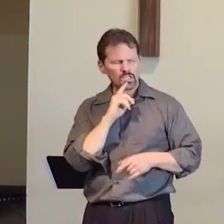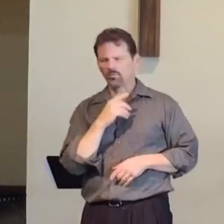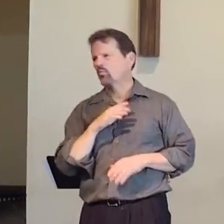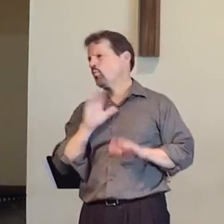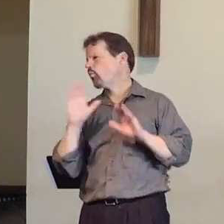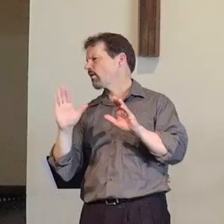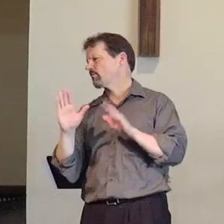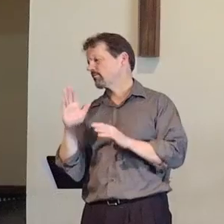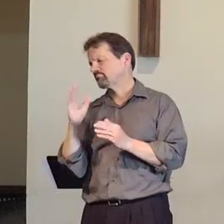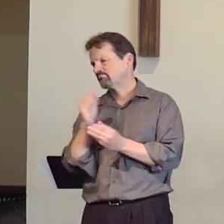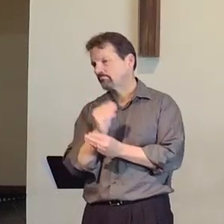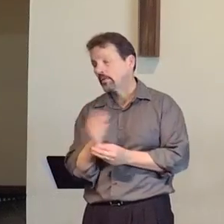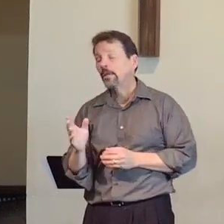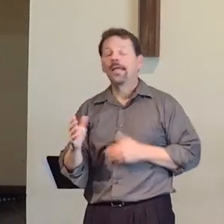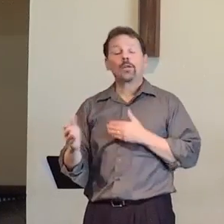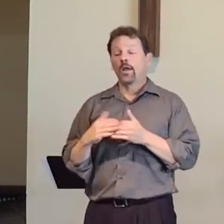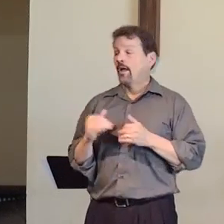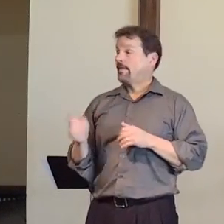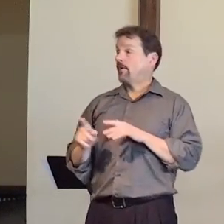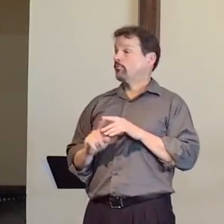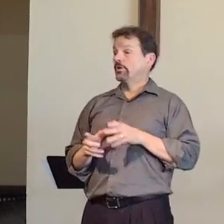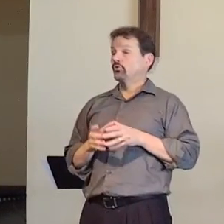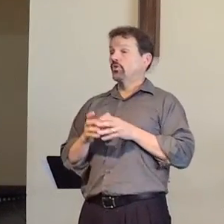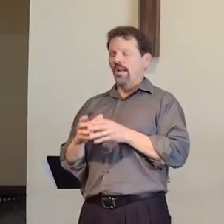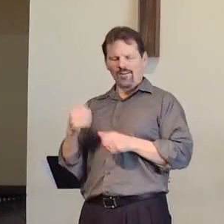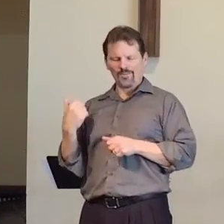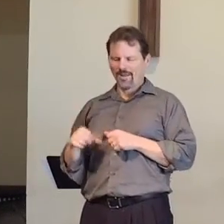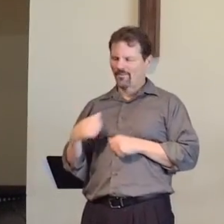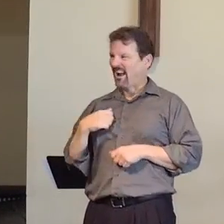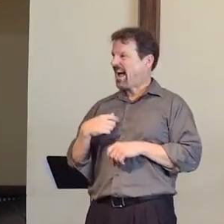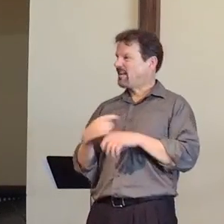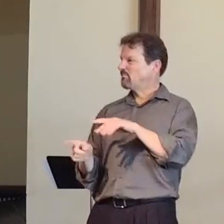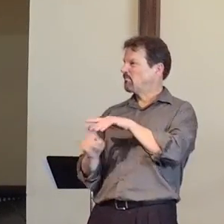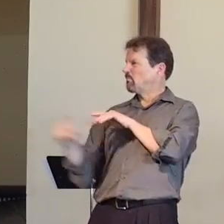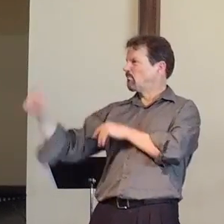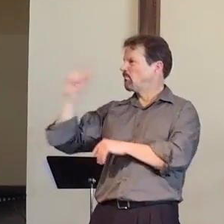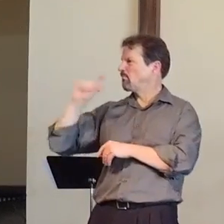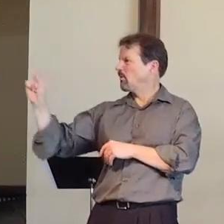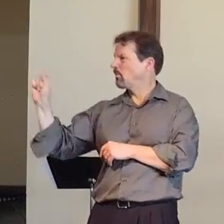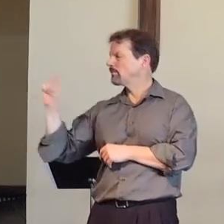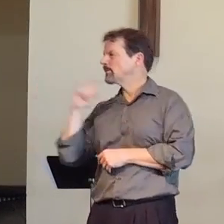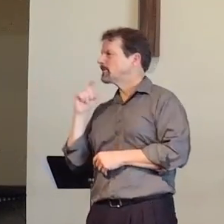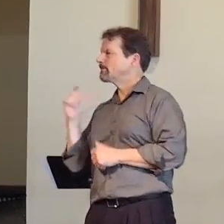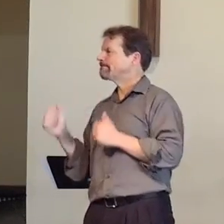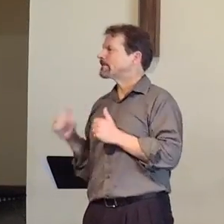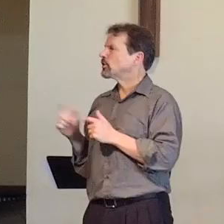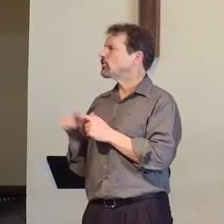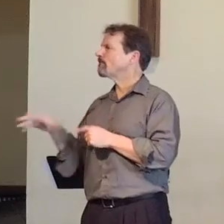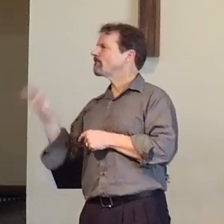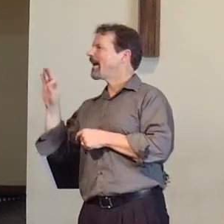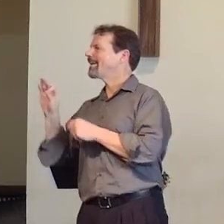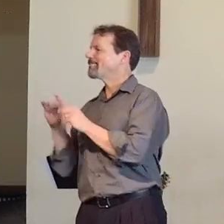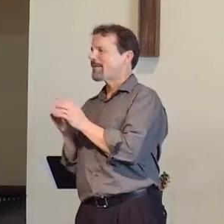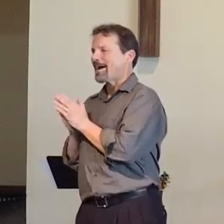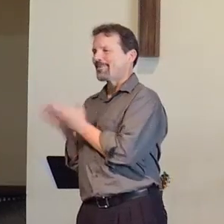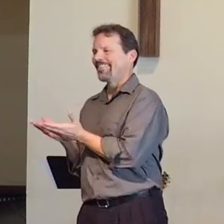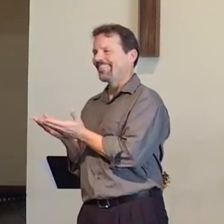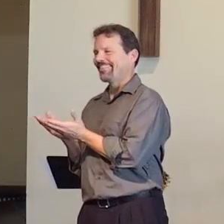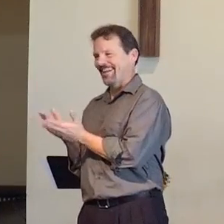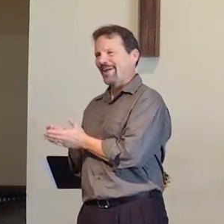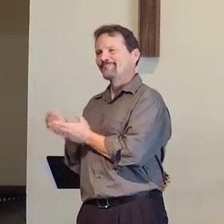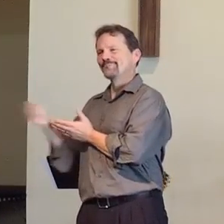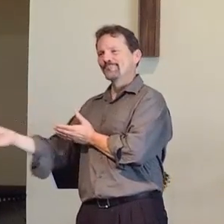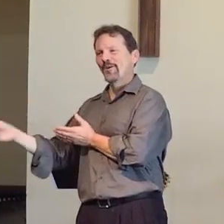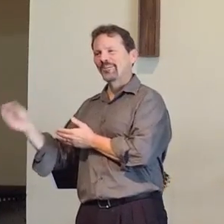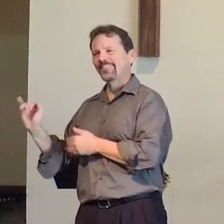so, after the retreat, I ran out and I bought a Bible and I went to the bookstore and, you know, I'm looking around and I thought I